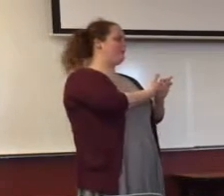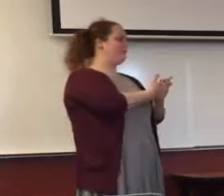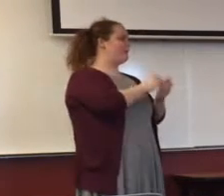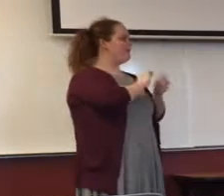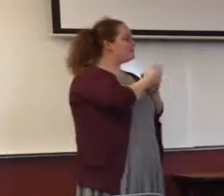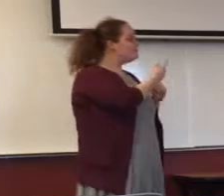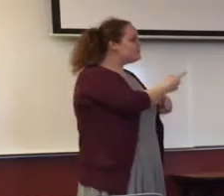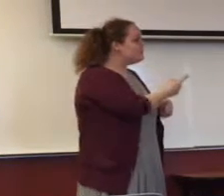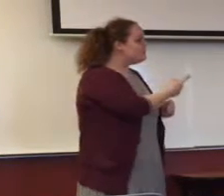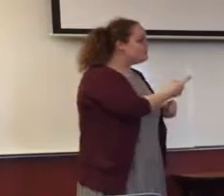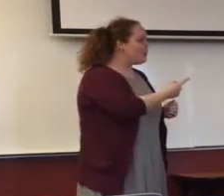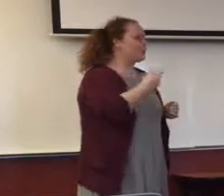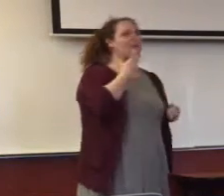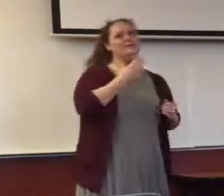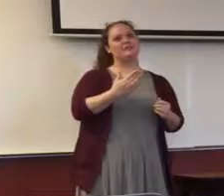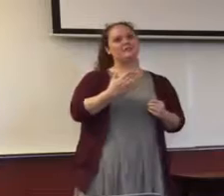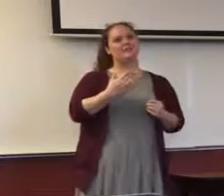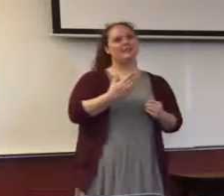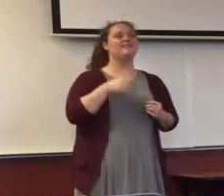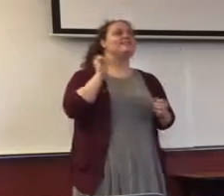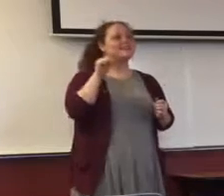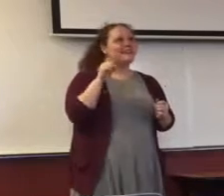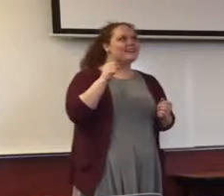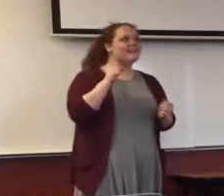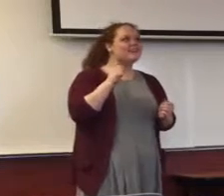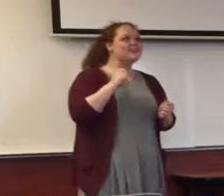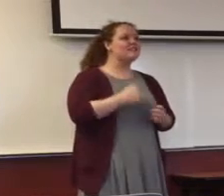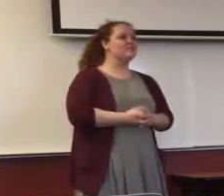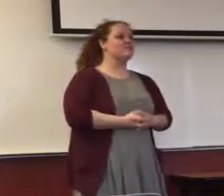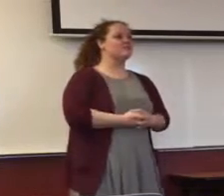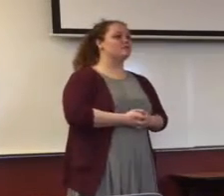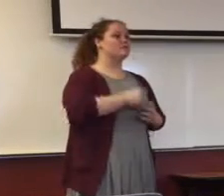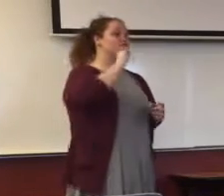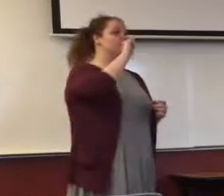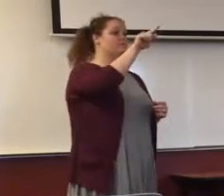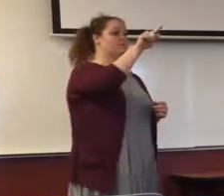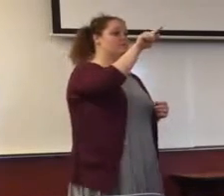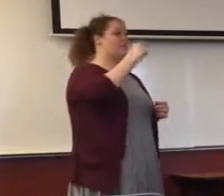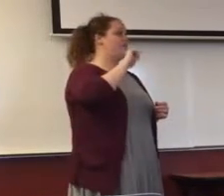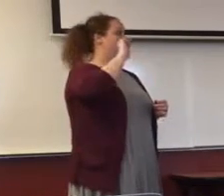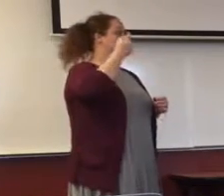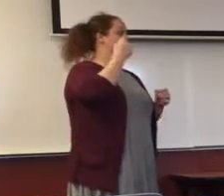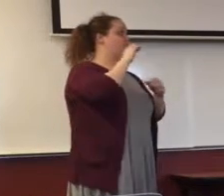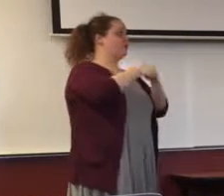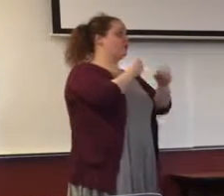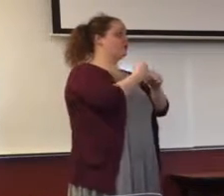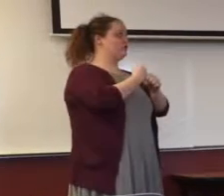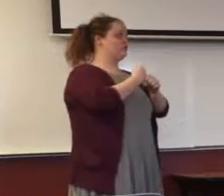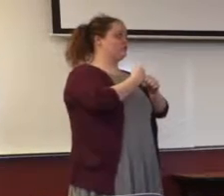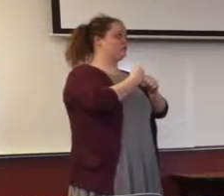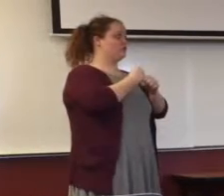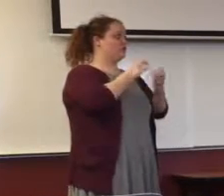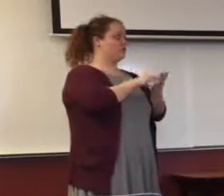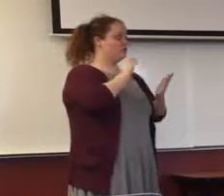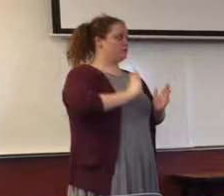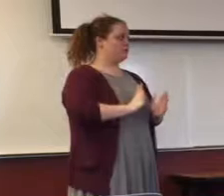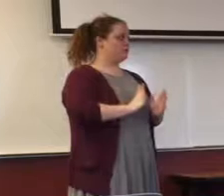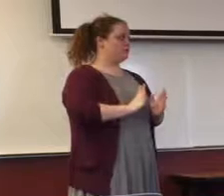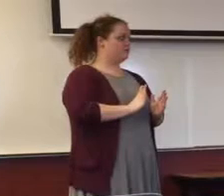you coming to my class? Yes. Alright. Of course. First year students. I invited her to second year, because first year can't